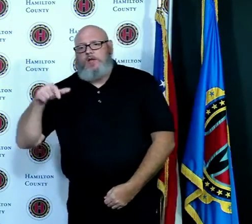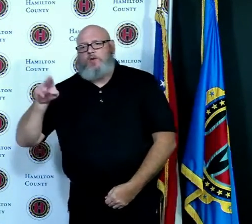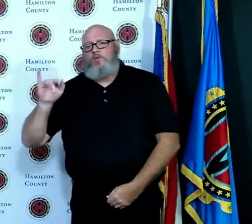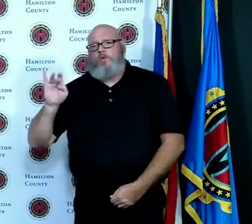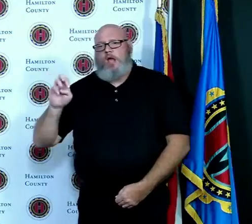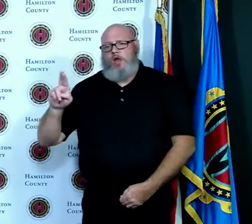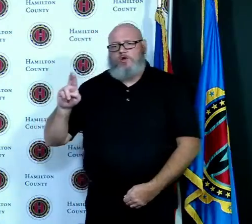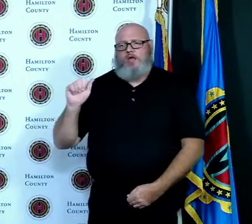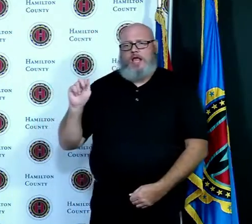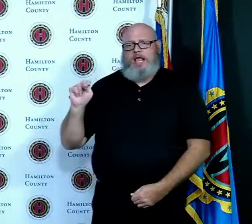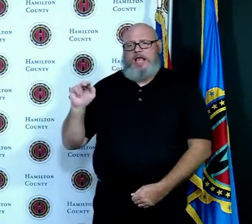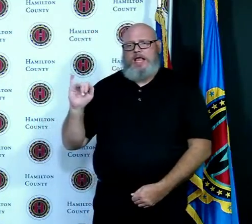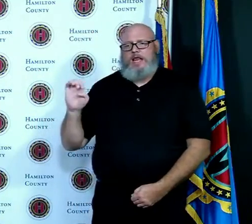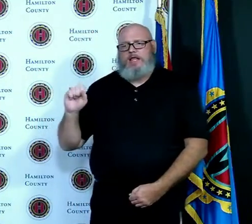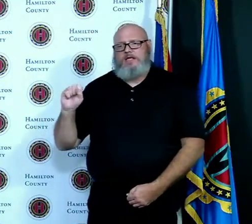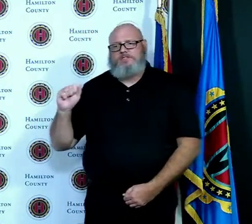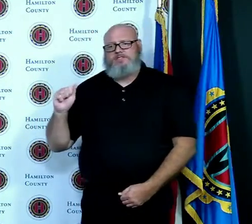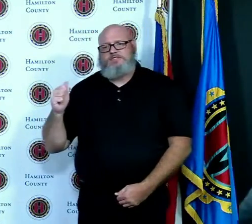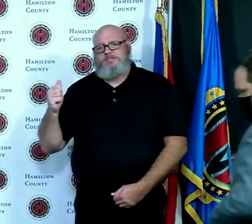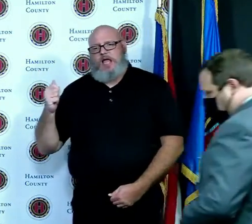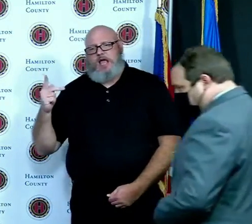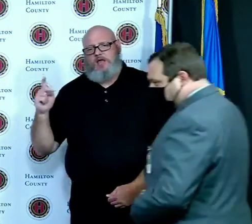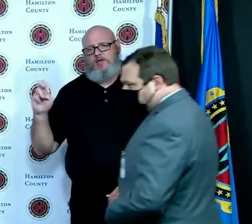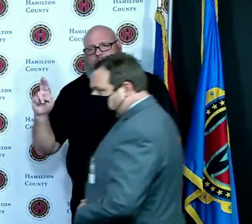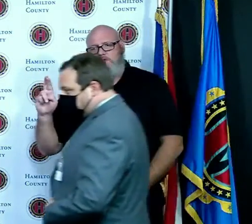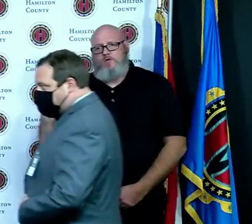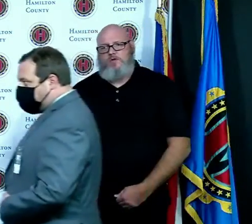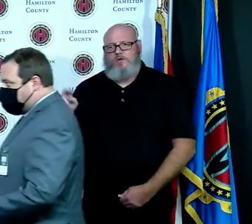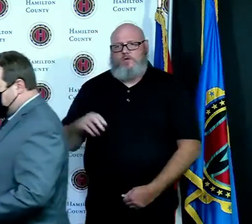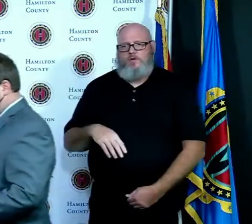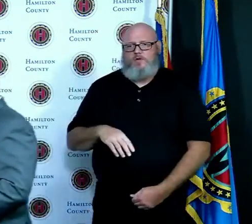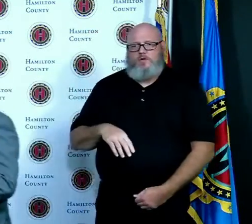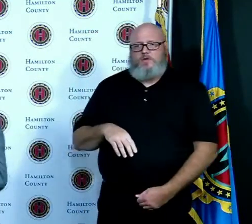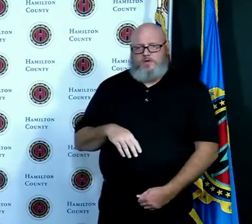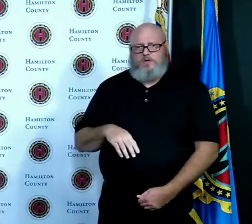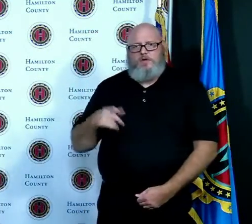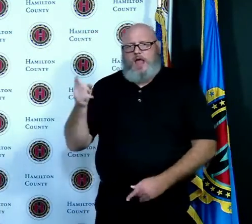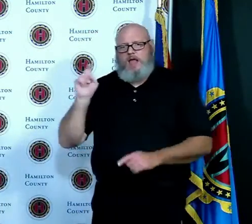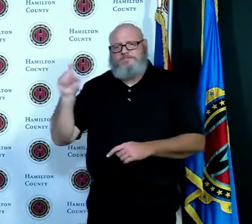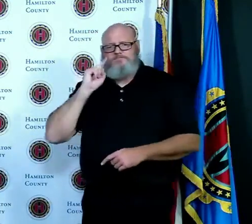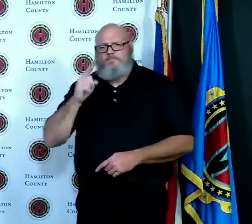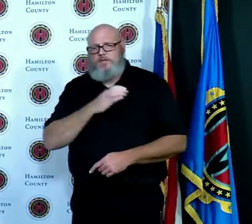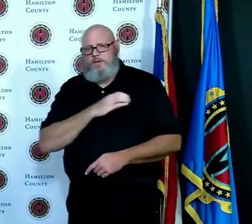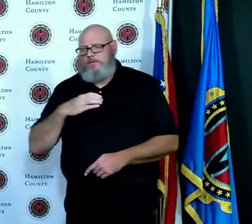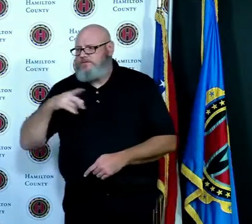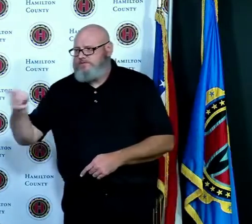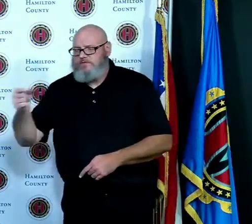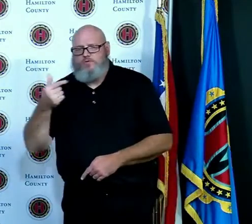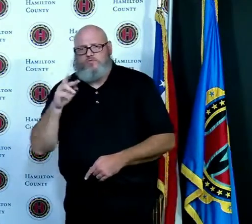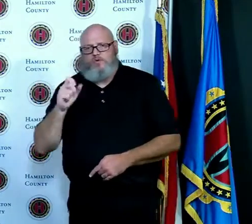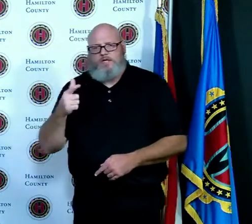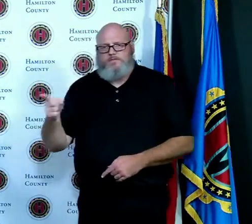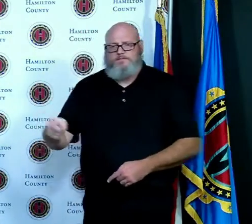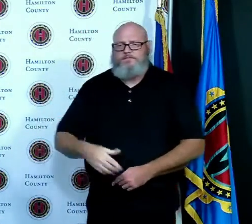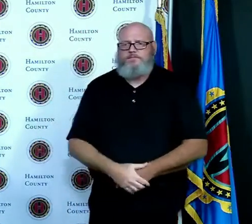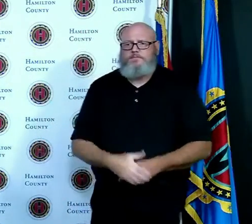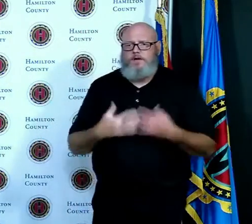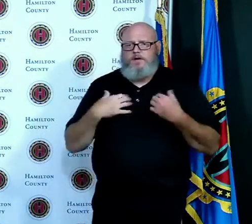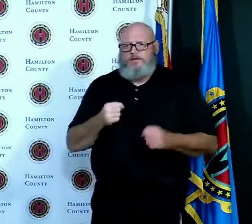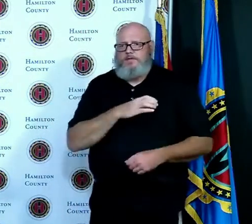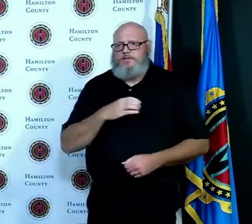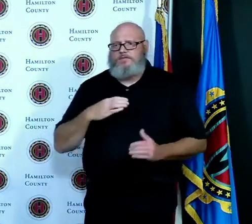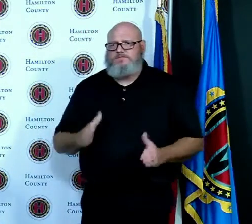Yes, thank you. Just to follow up either for Denise or for Greg, as you pointed out, this is sort of following up with what Raven was touching